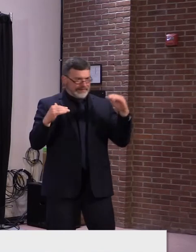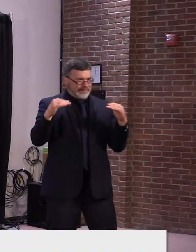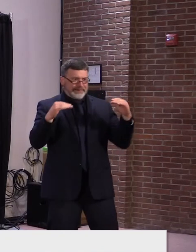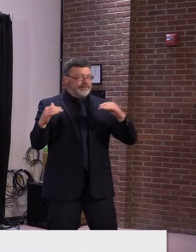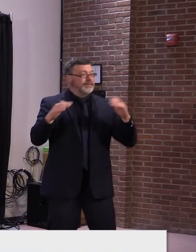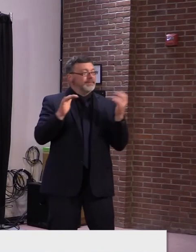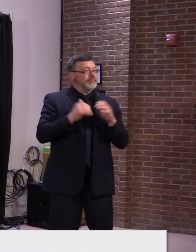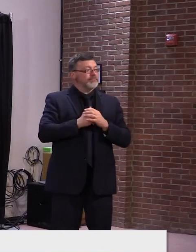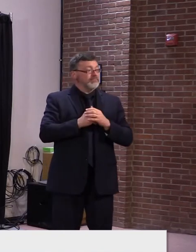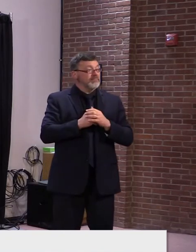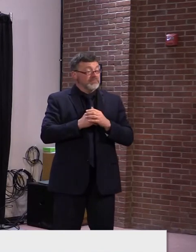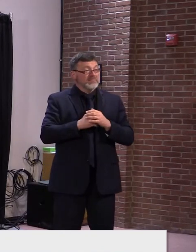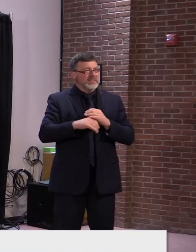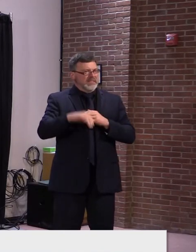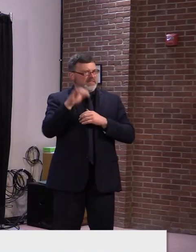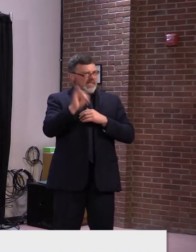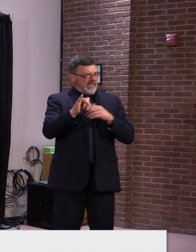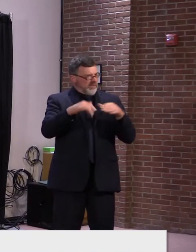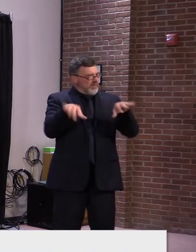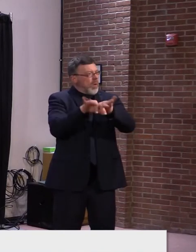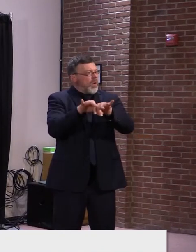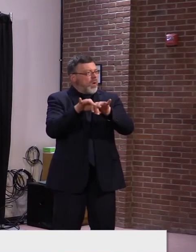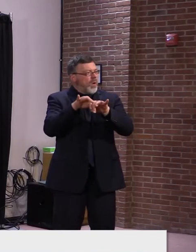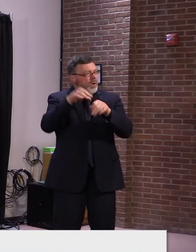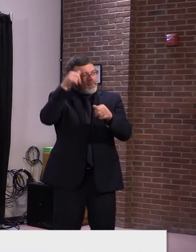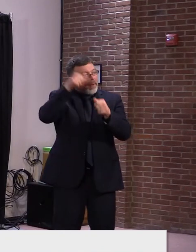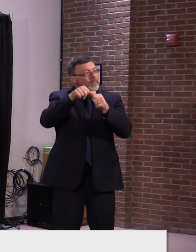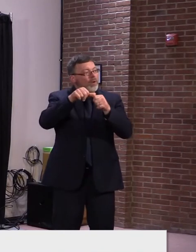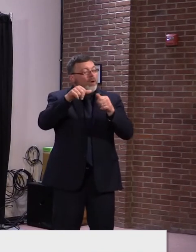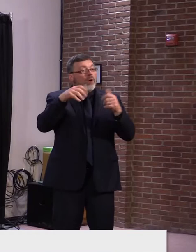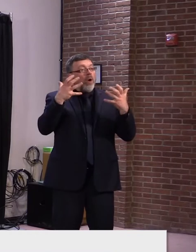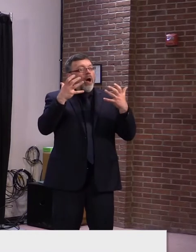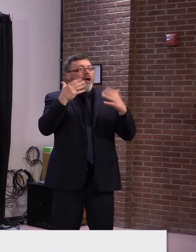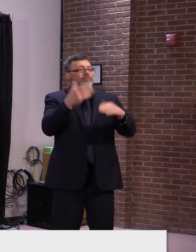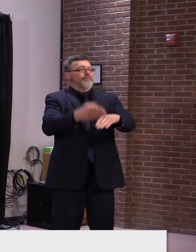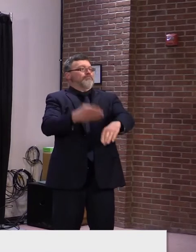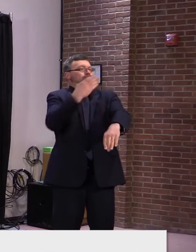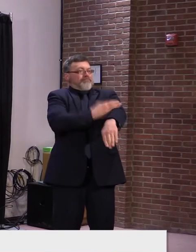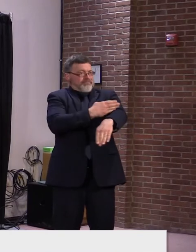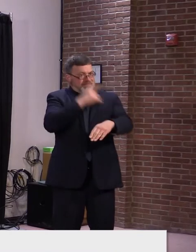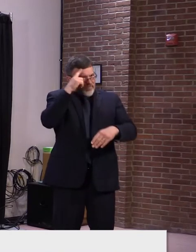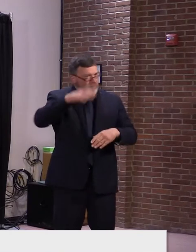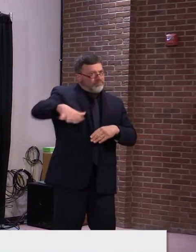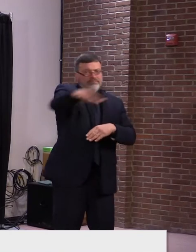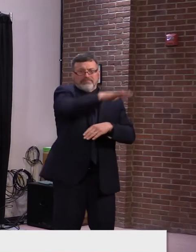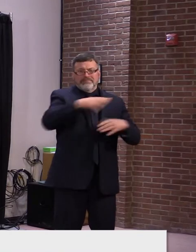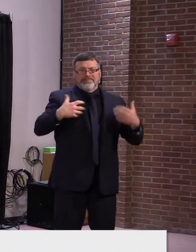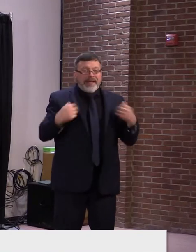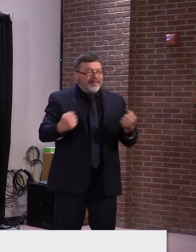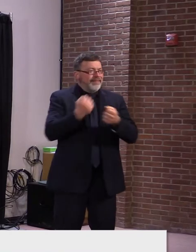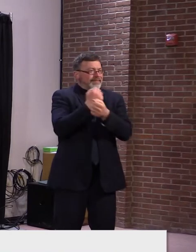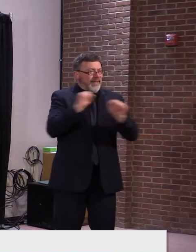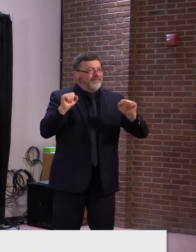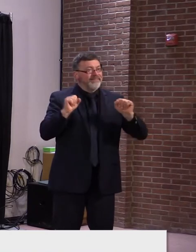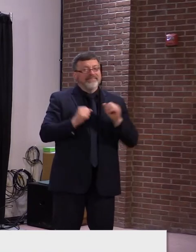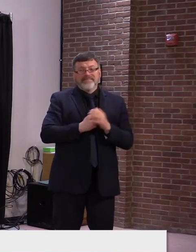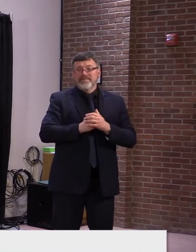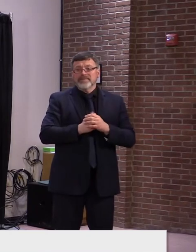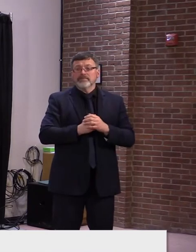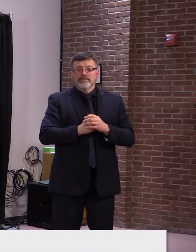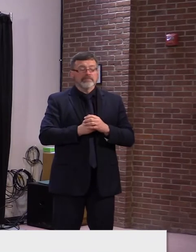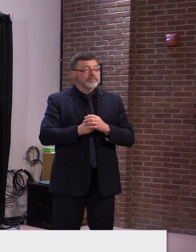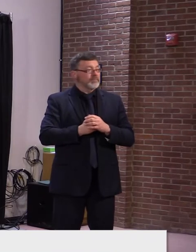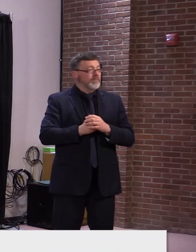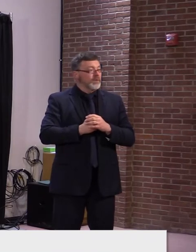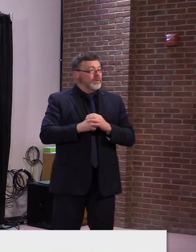trying to get back to overall better physical and mental health. I'll briefly summarize the updates made yesterday to